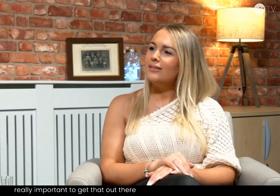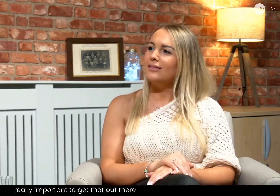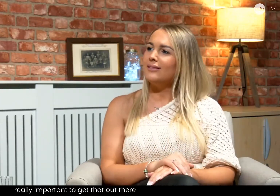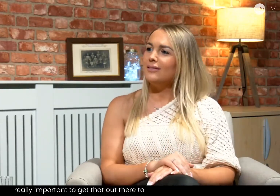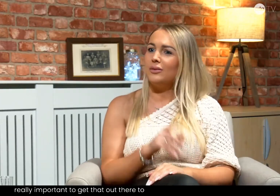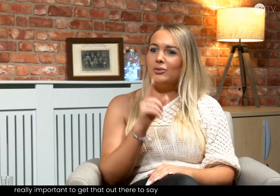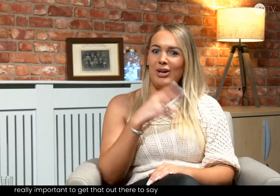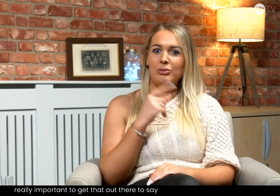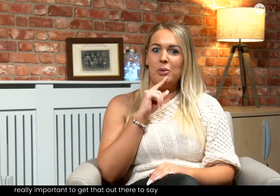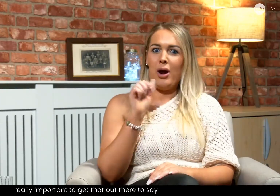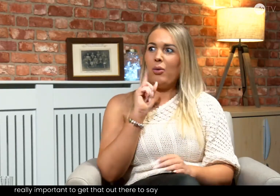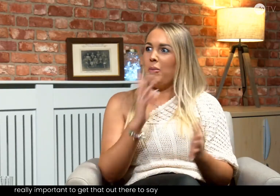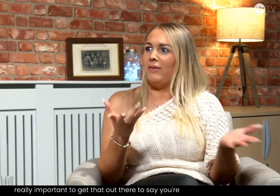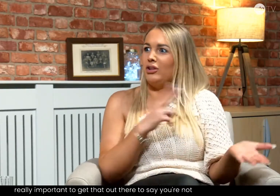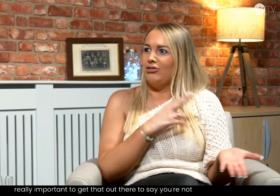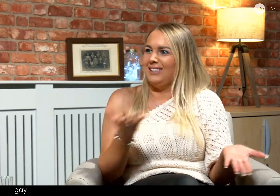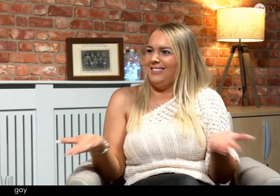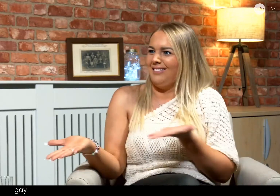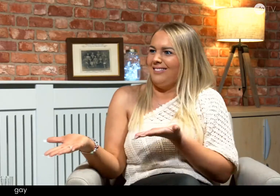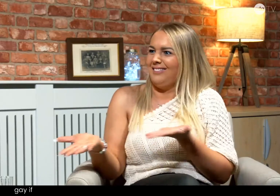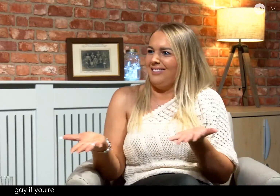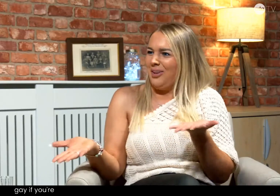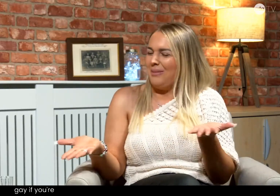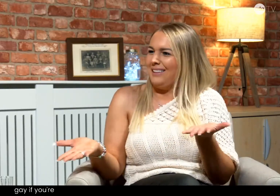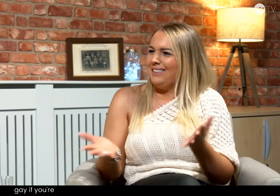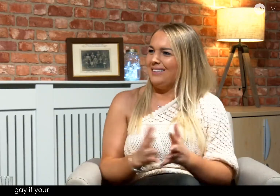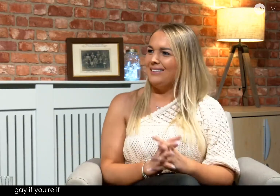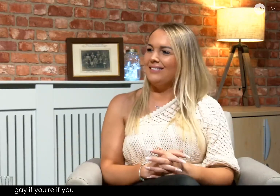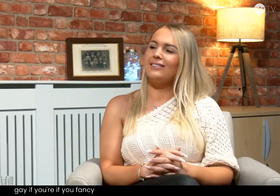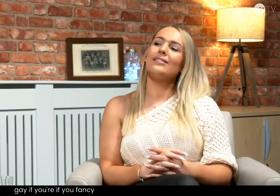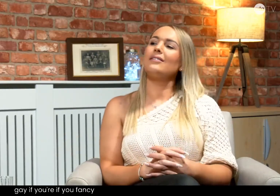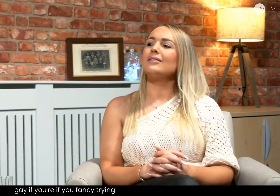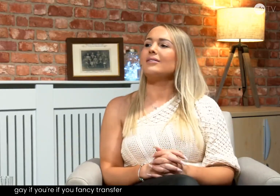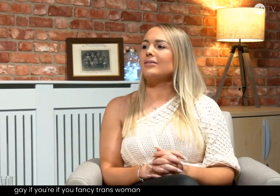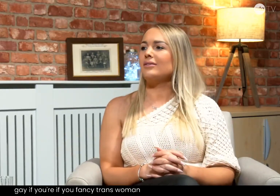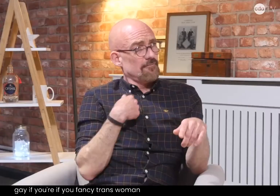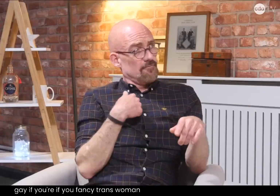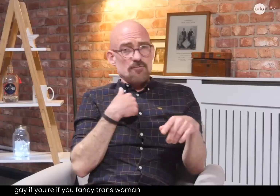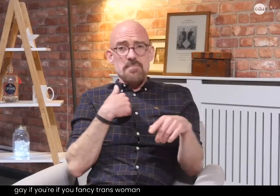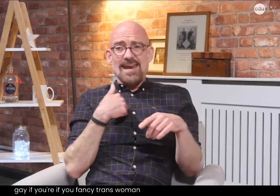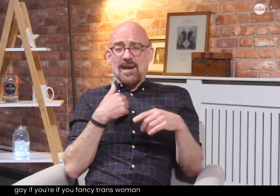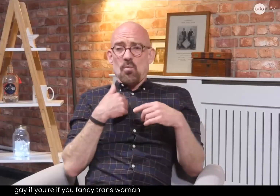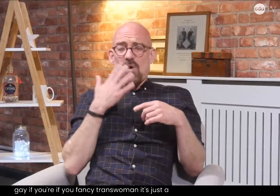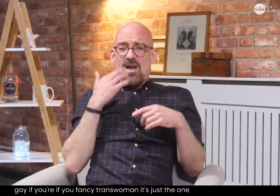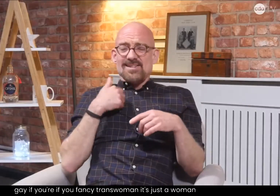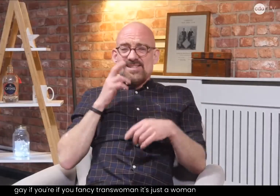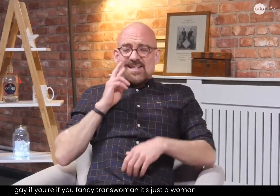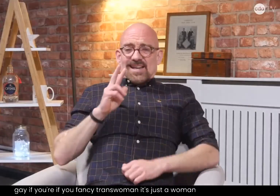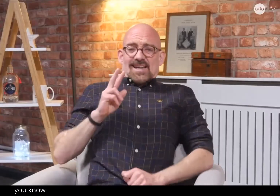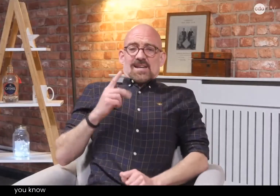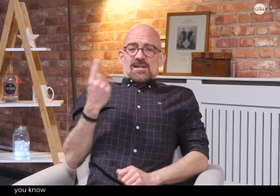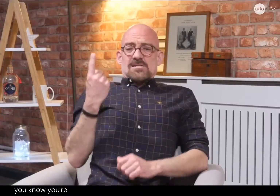gay if you fancy a trans woman. It's just a woman, you know. You're a man who's attracted to a woman, that's it.